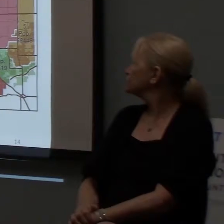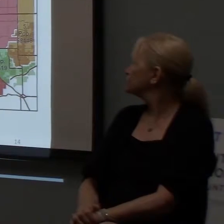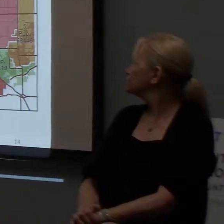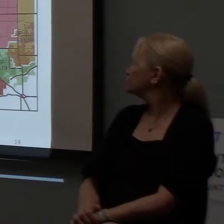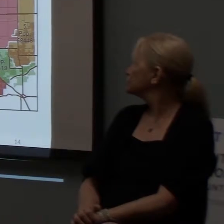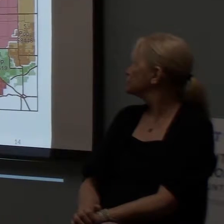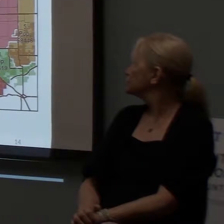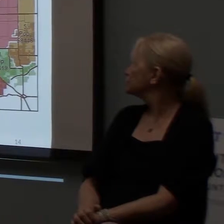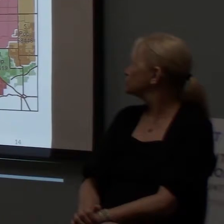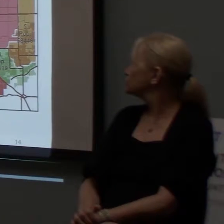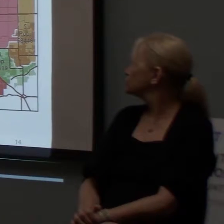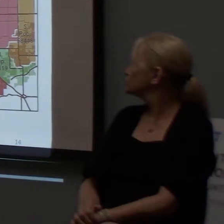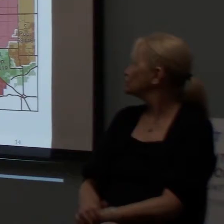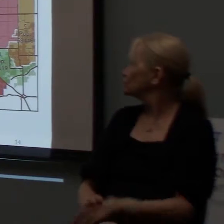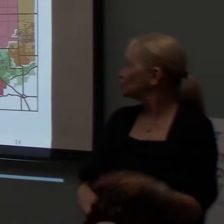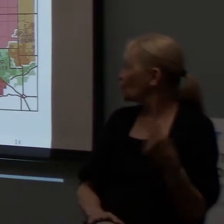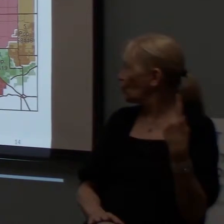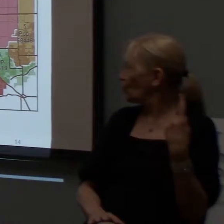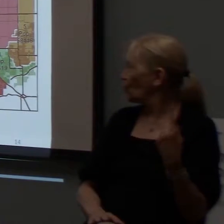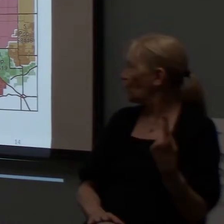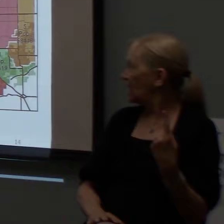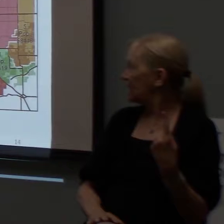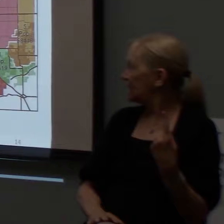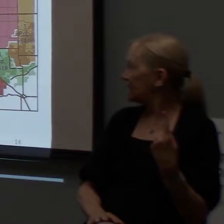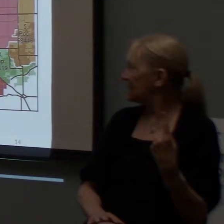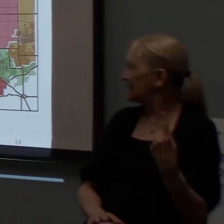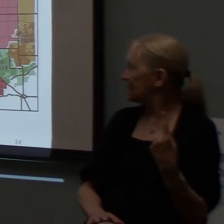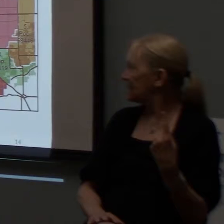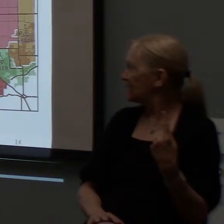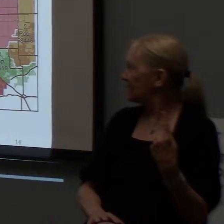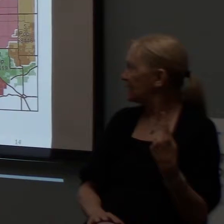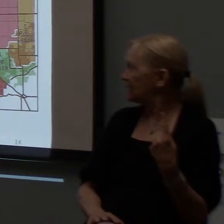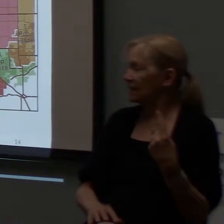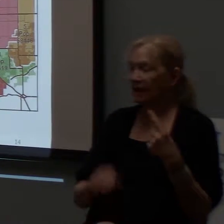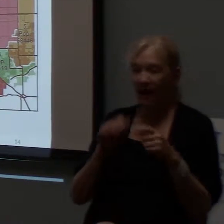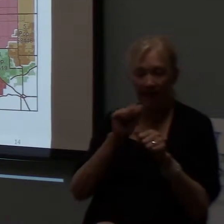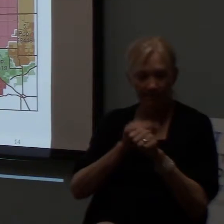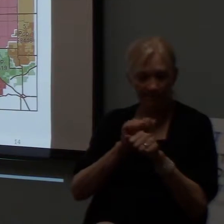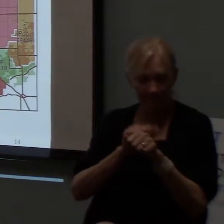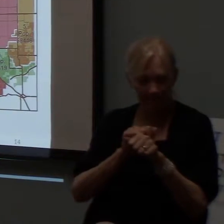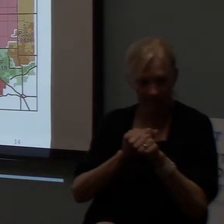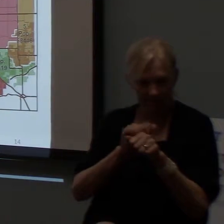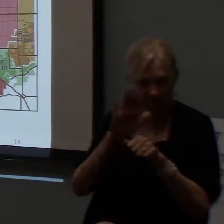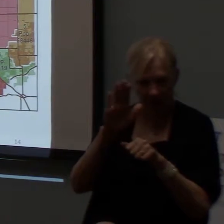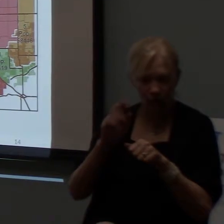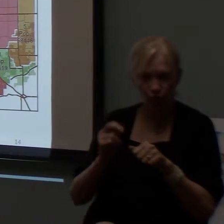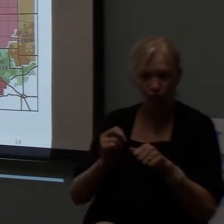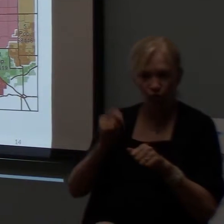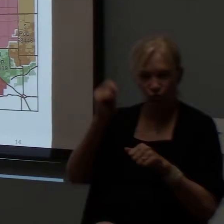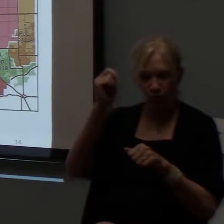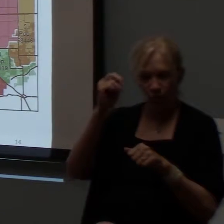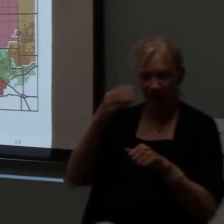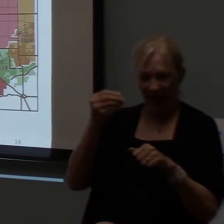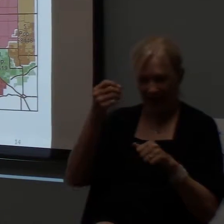1 puts the mountains north and south